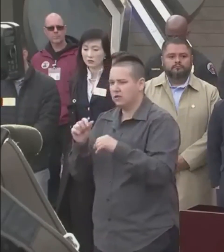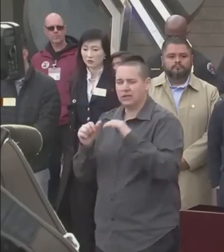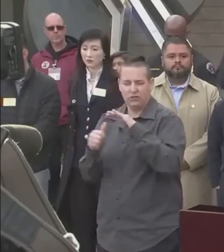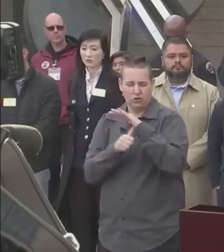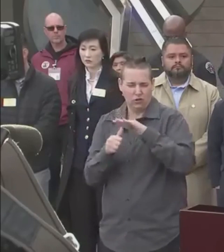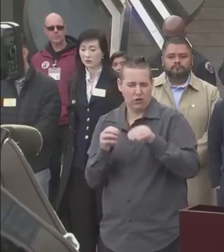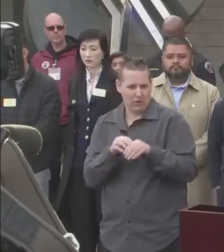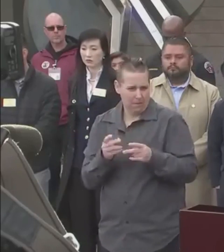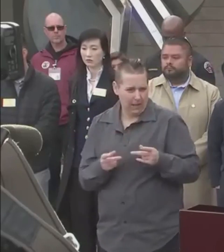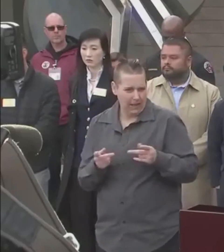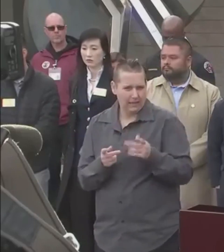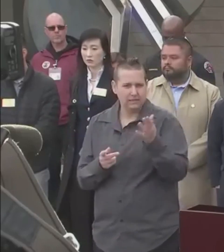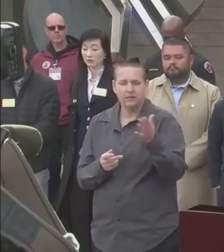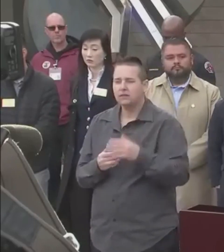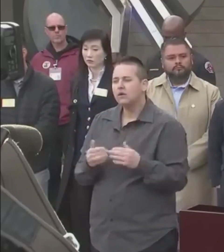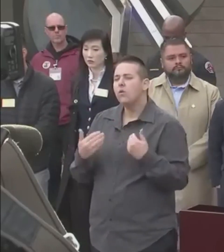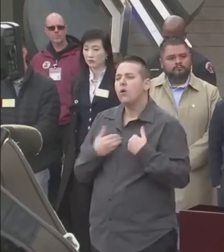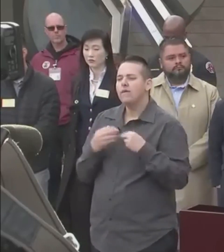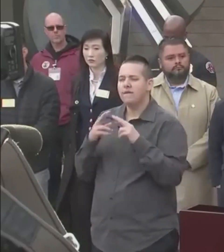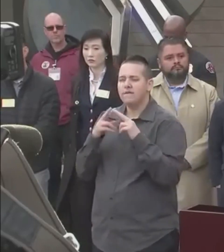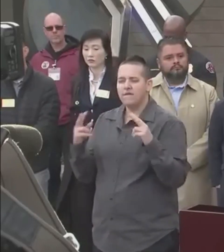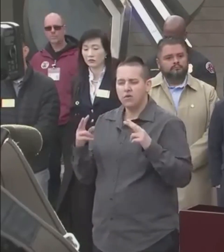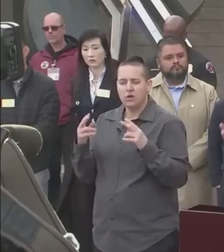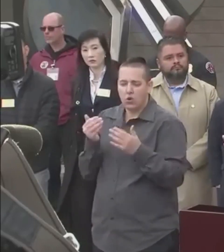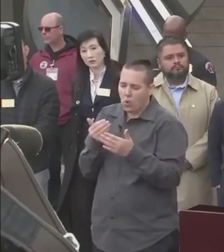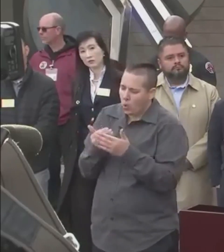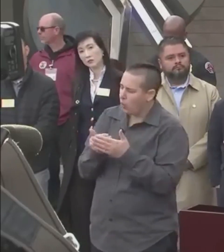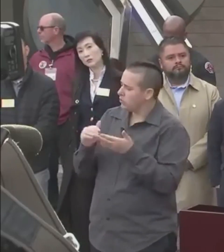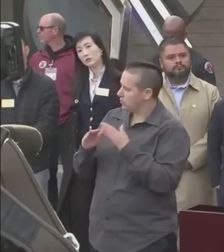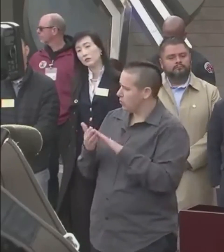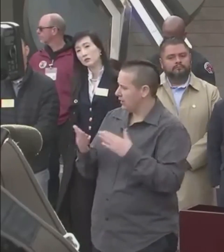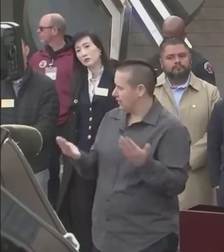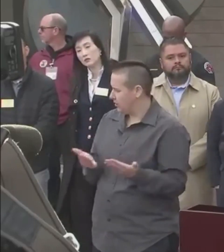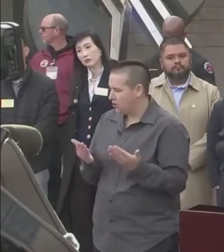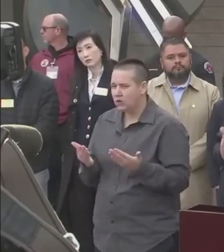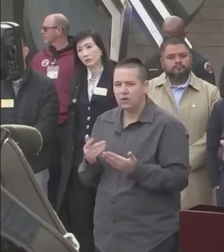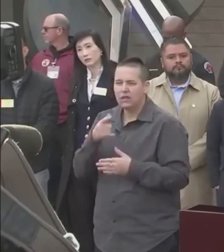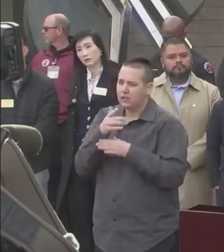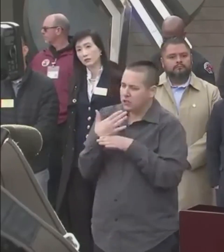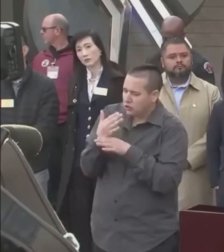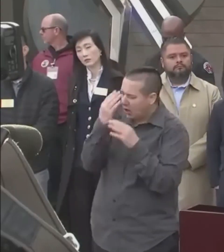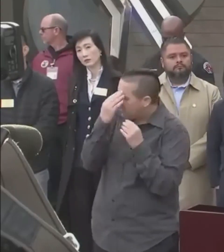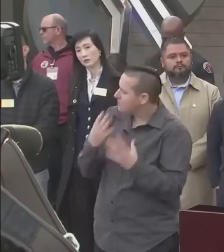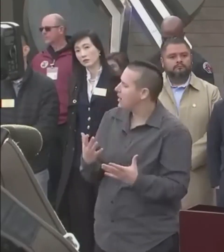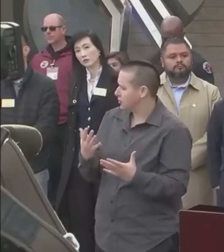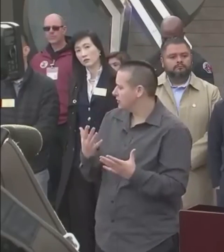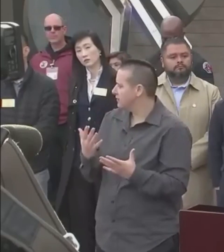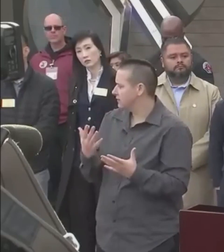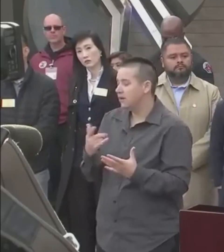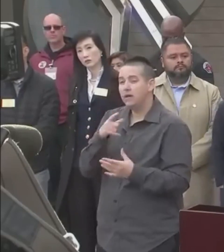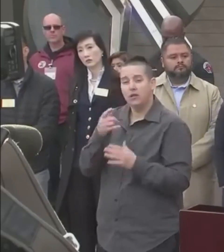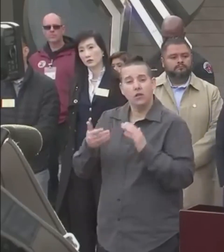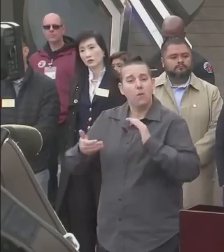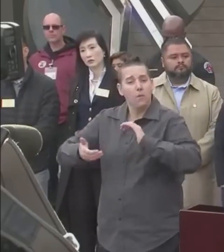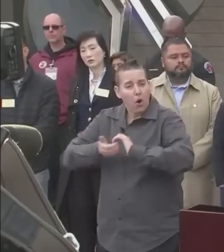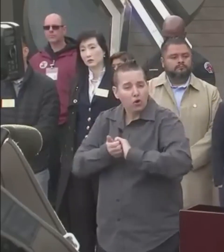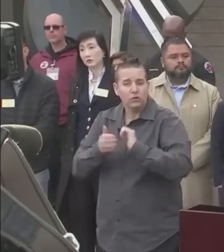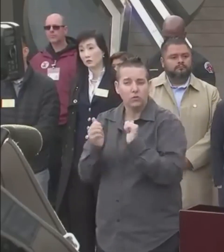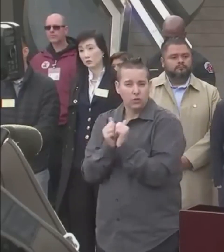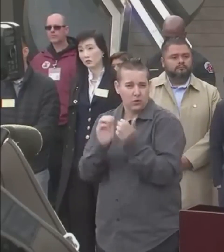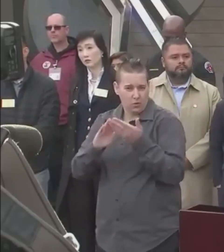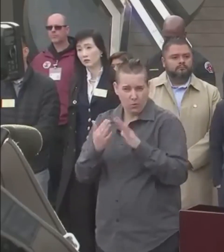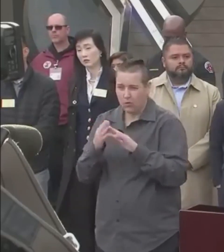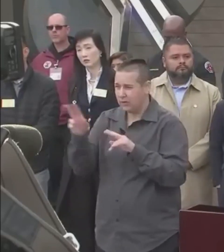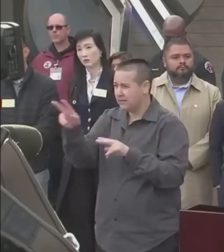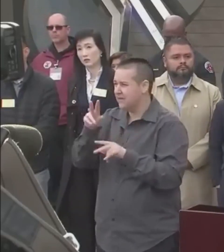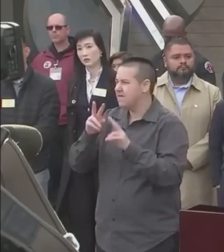expedient recuperation for those harmed in the mass shooting for the time being in California. Firearms savagery in America is a public crisis. When